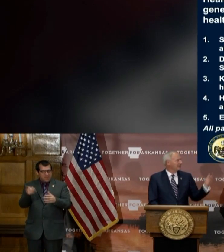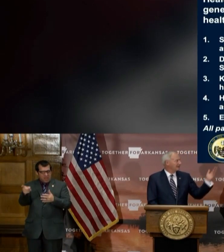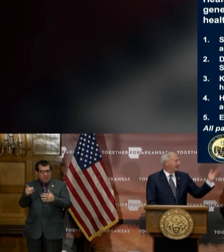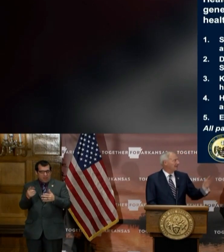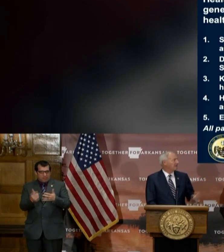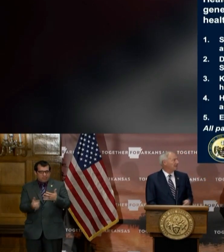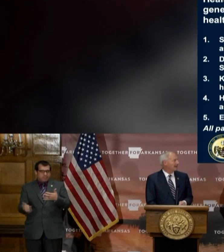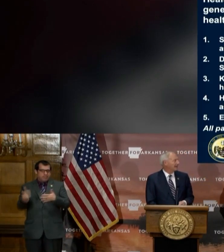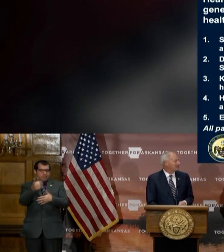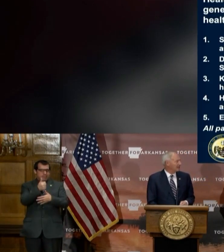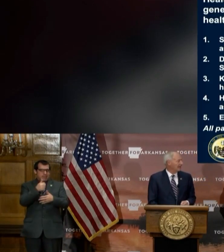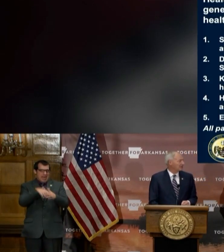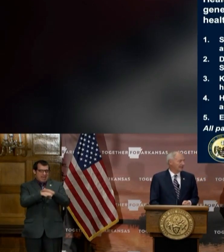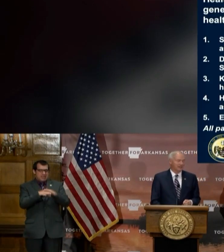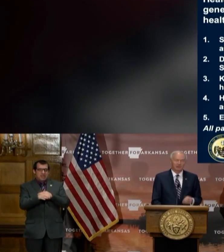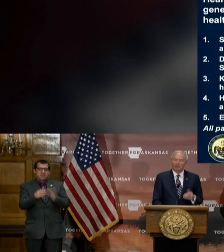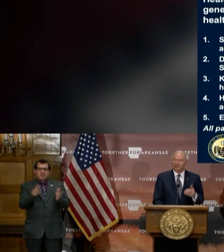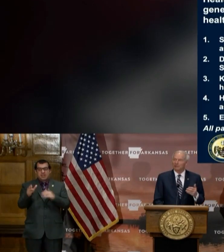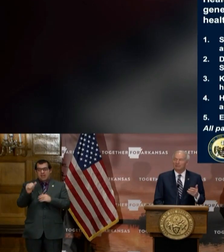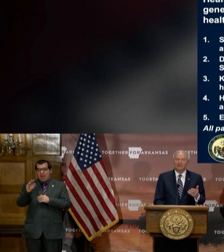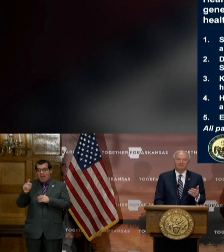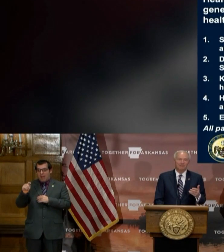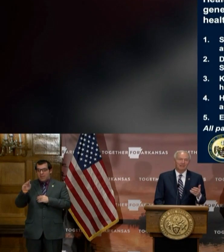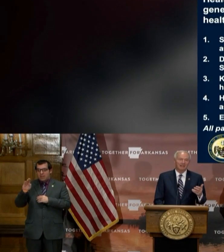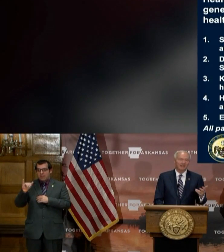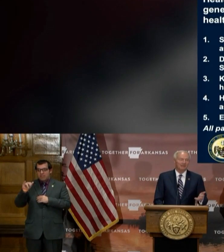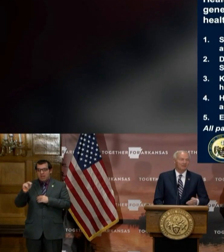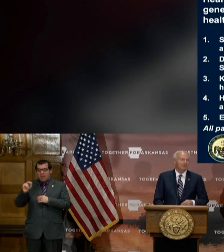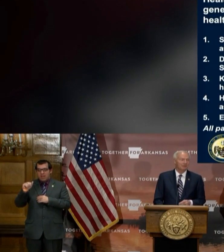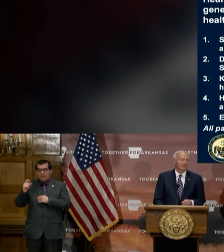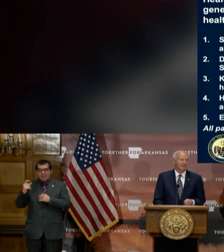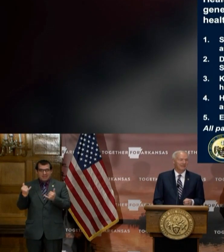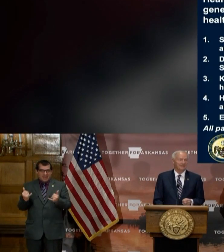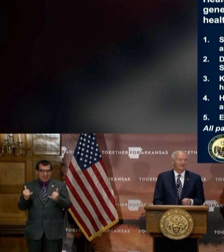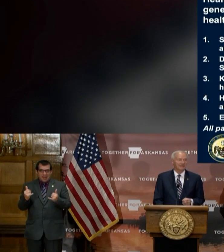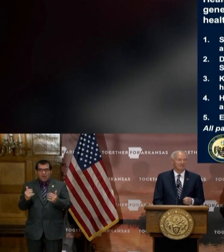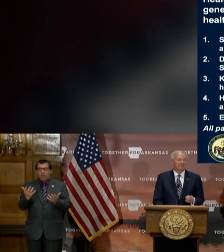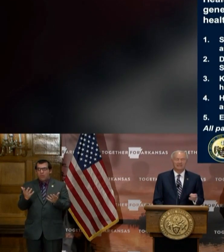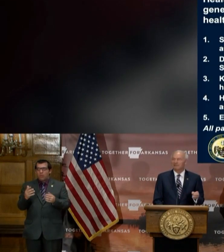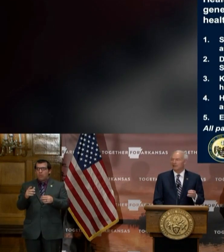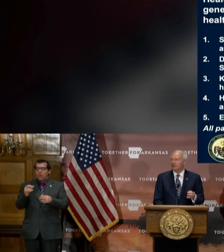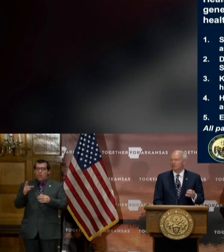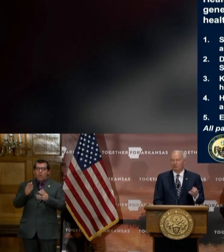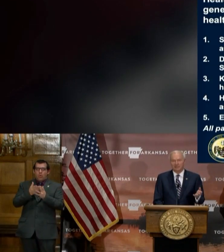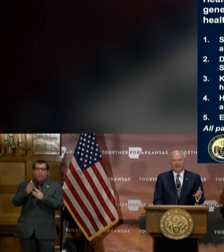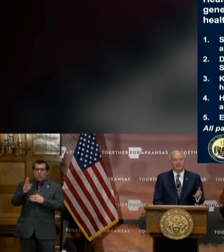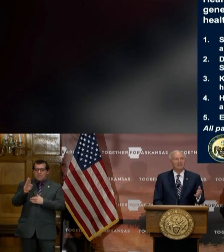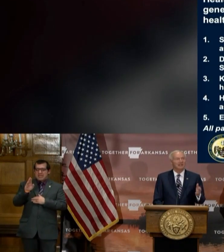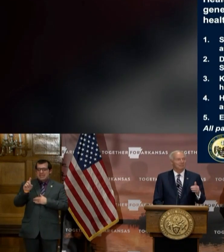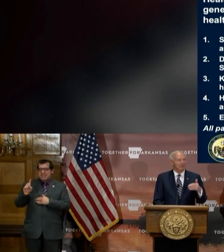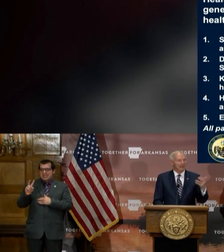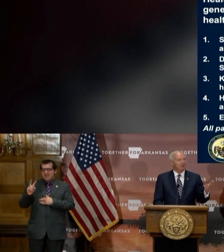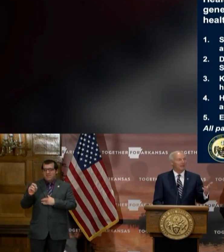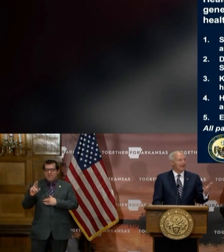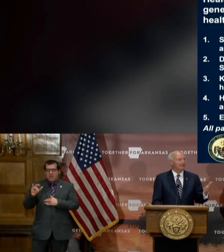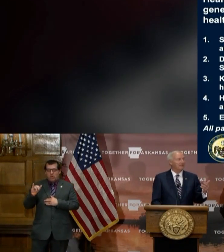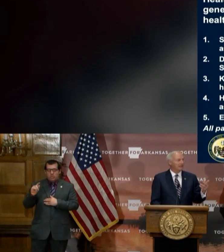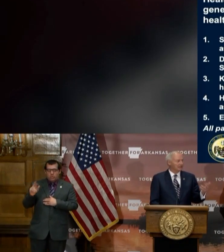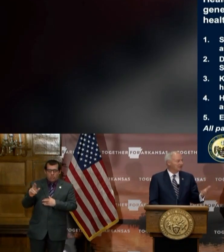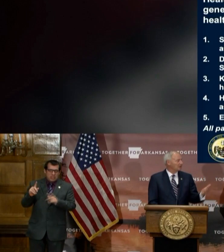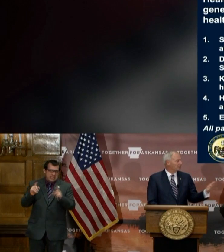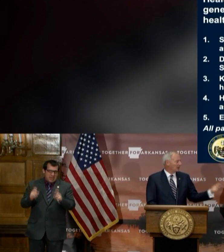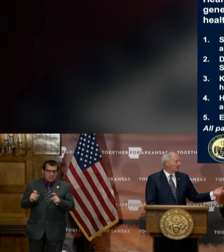the Abbott Binex Now test, or it could be through the BD Veritor test. But they will